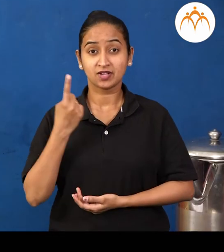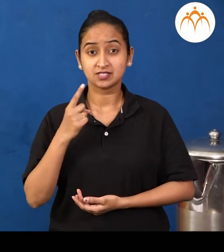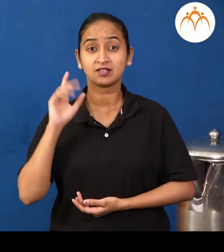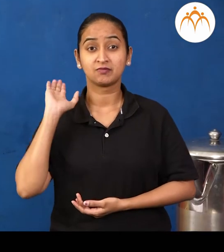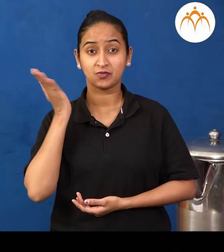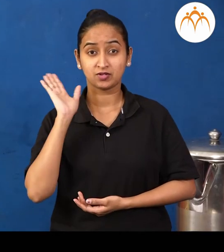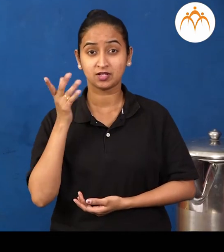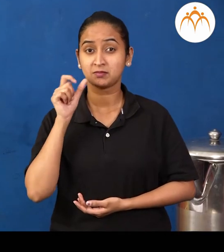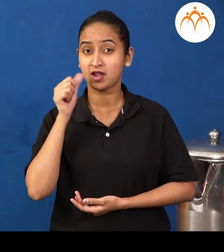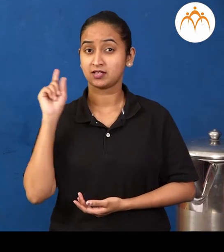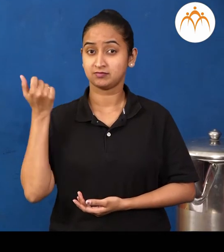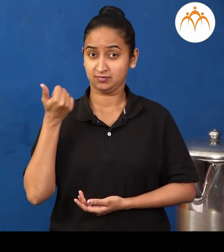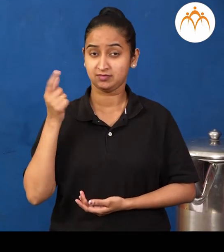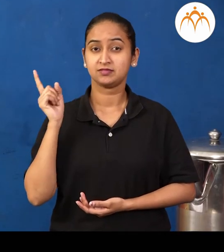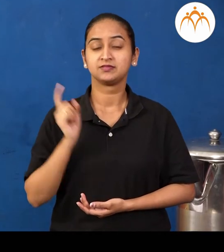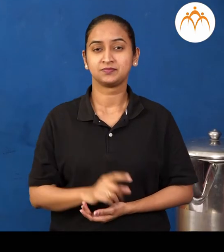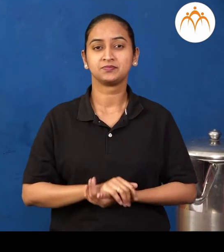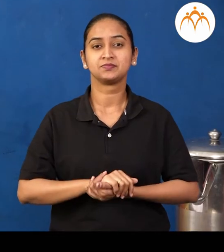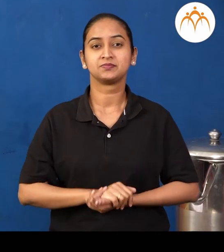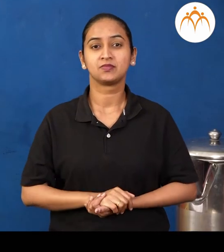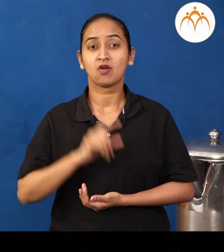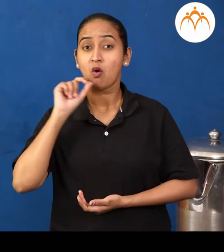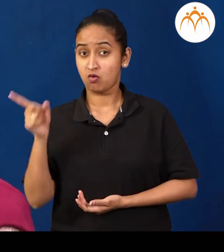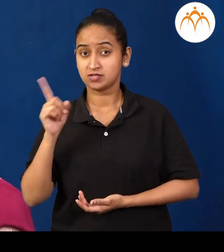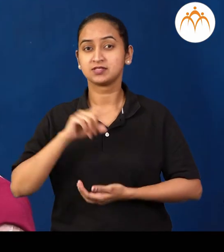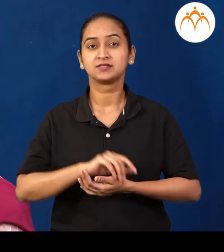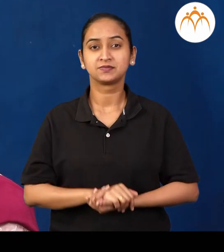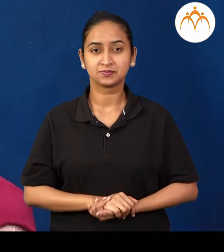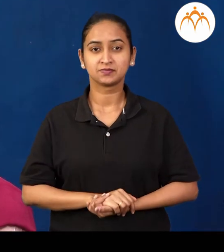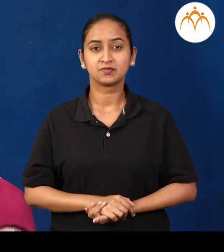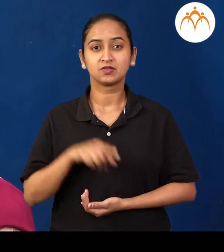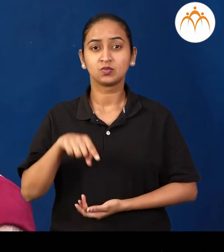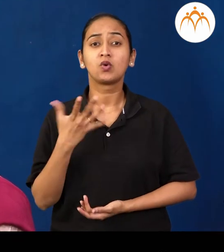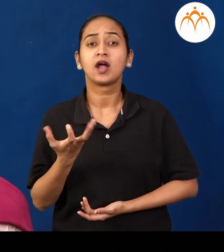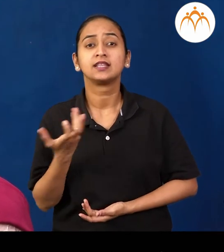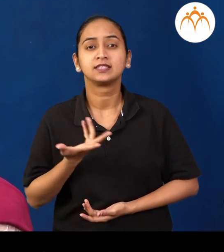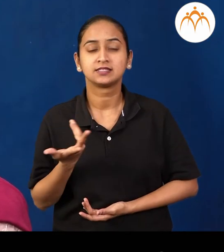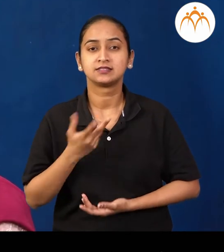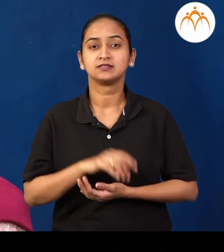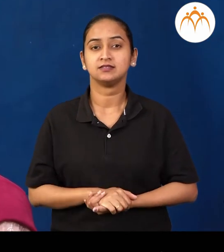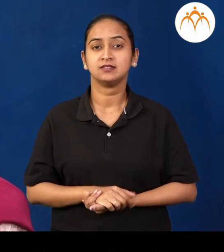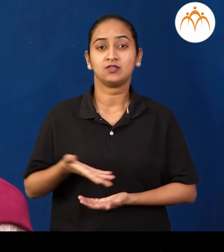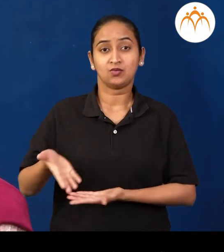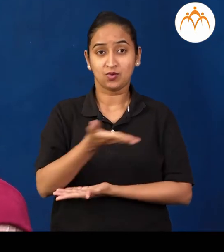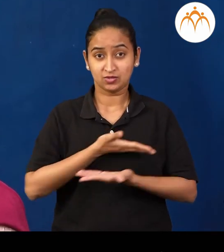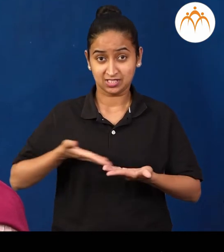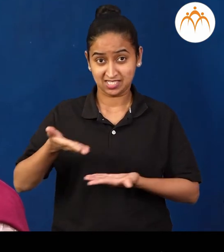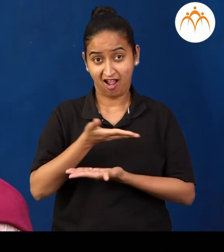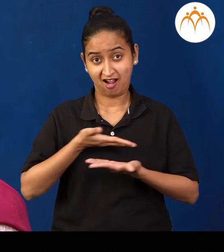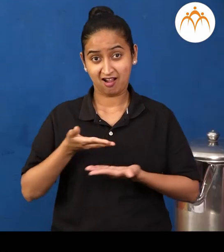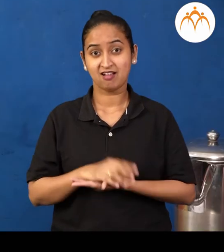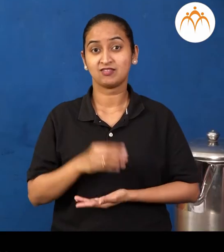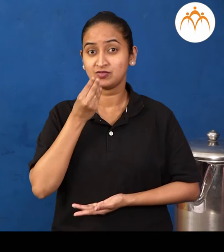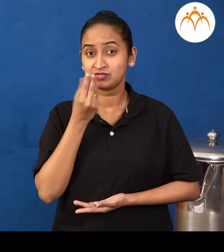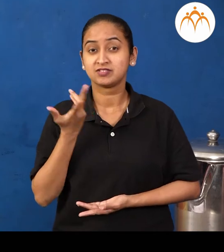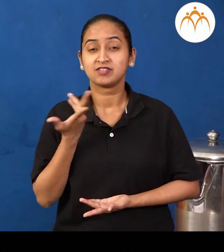Oh yes, we will always have to be careful. Mom, shall we place our order to the waiter first?